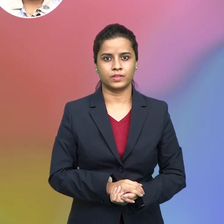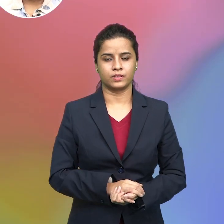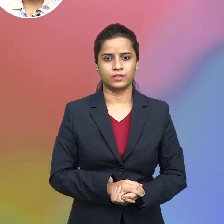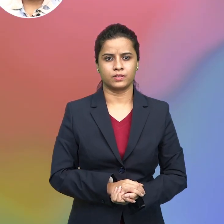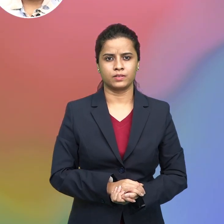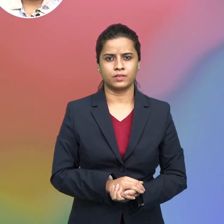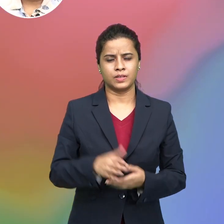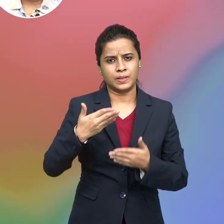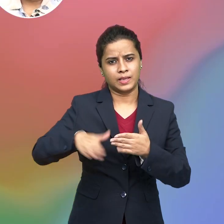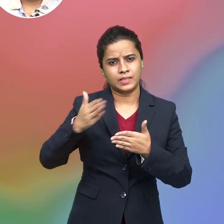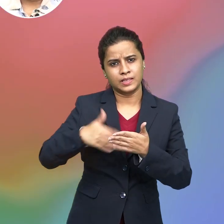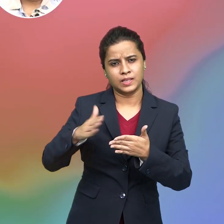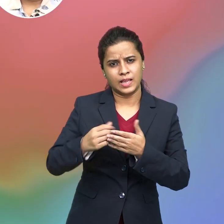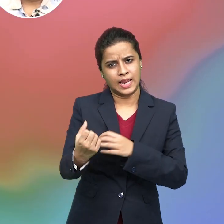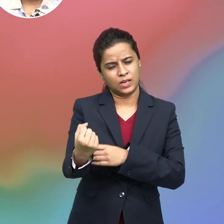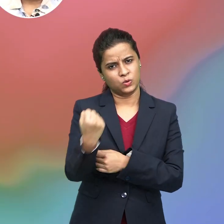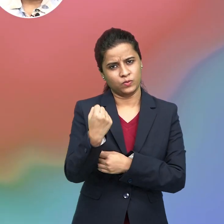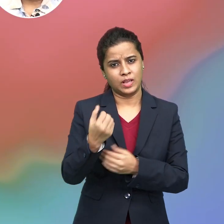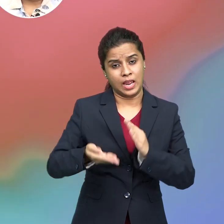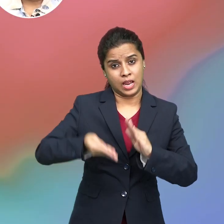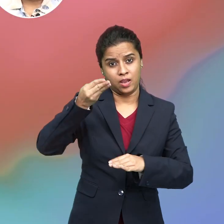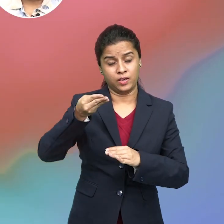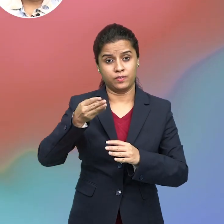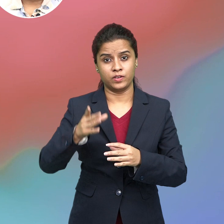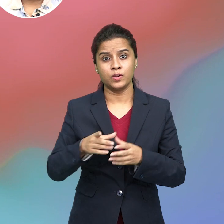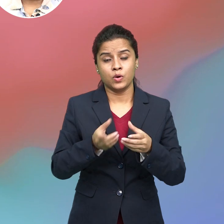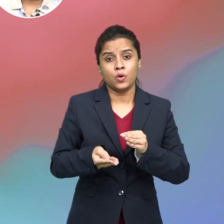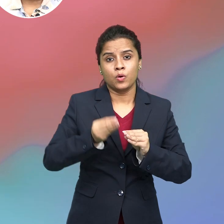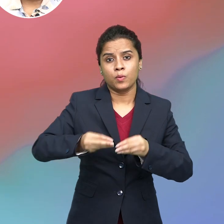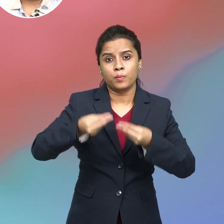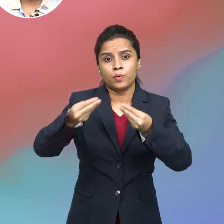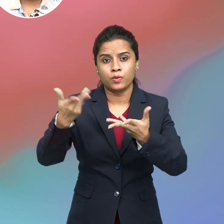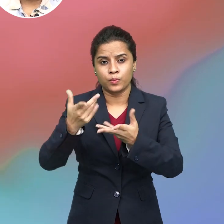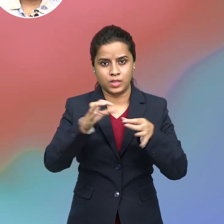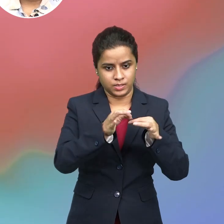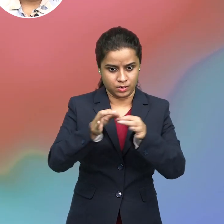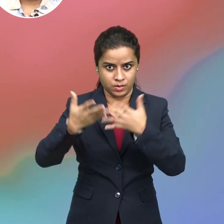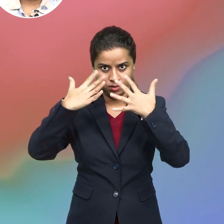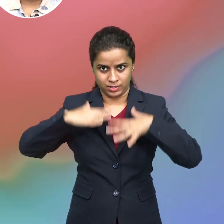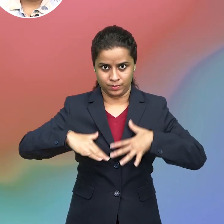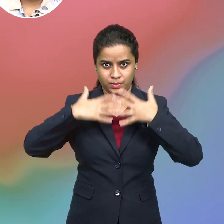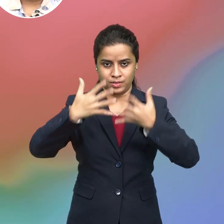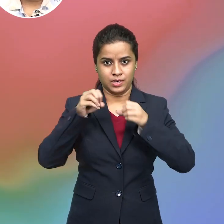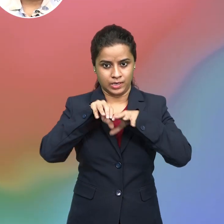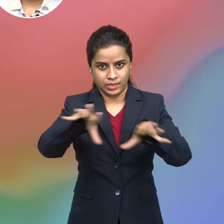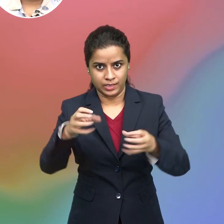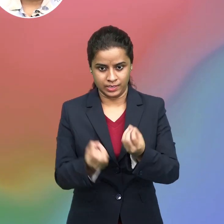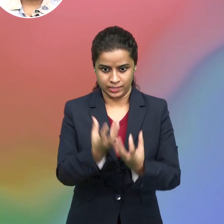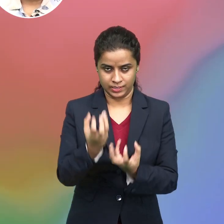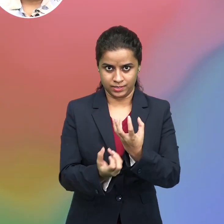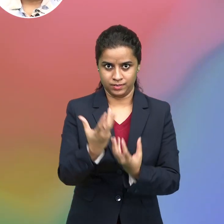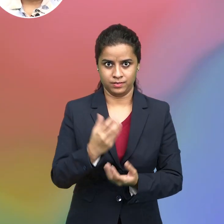The excess amount of the energy produced during cellular respiration is released as